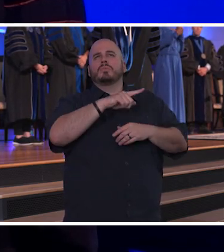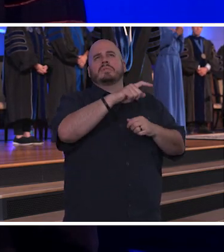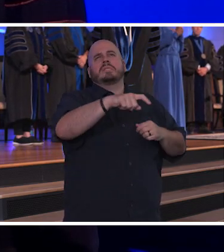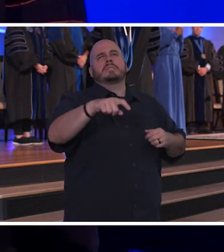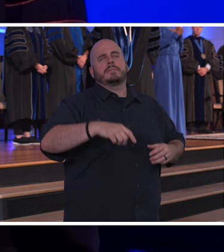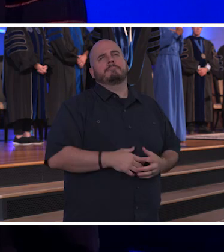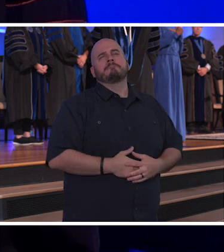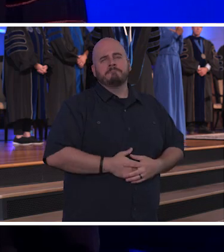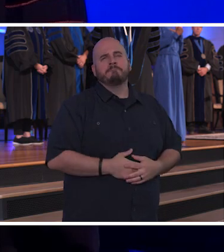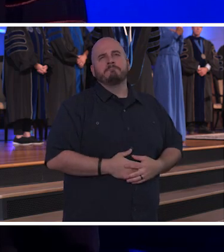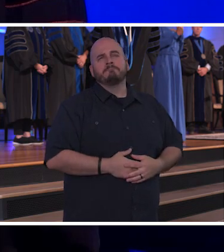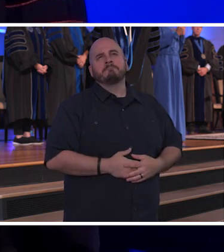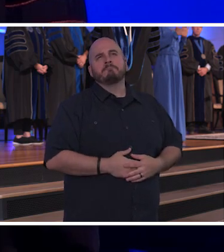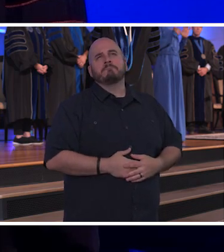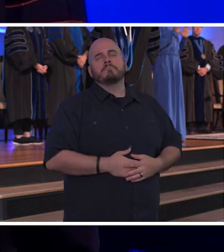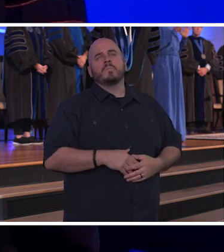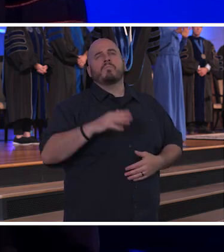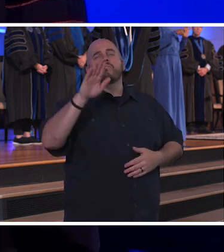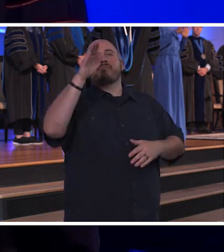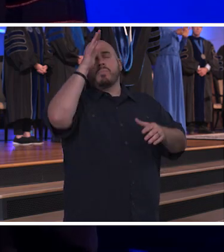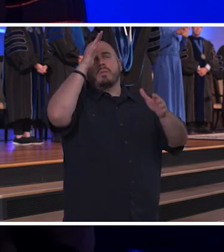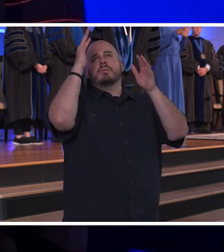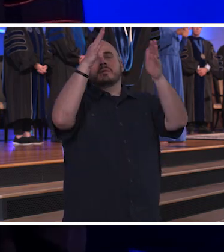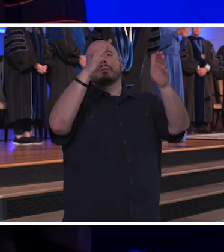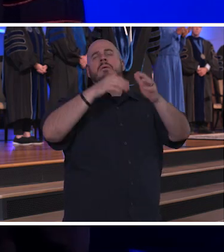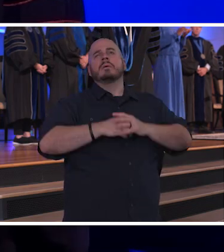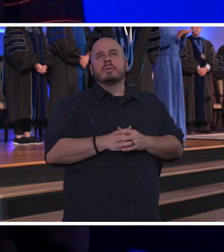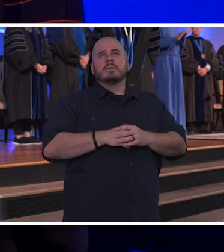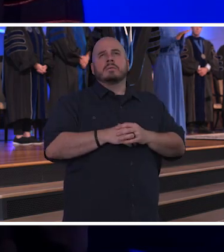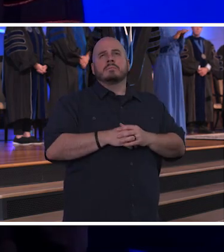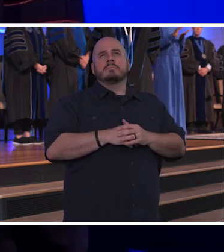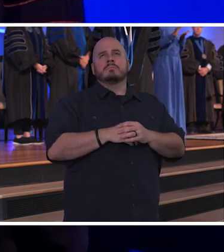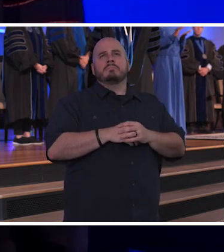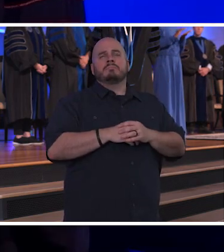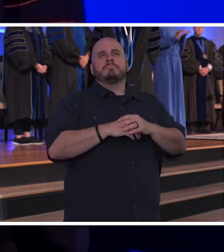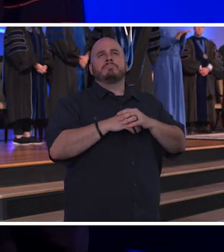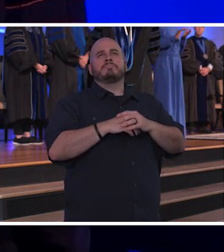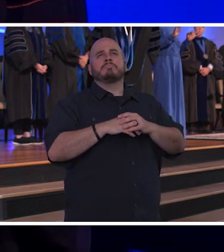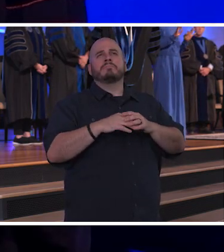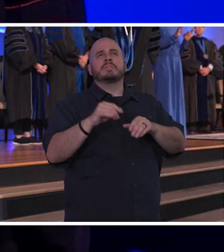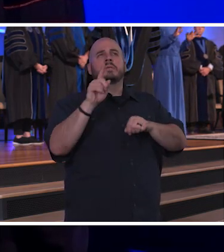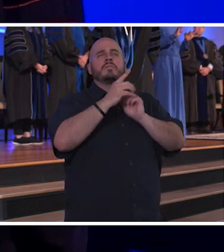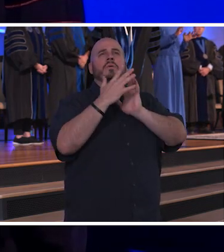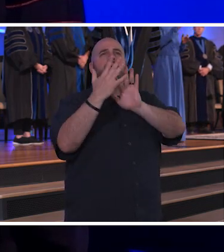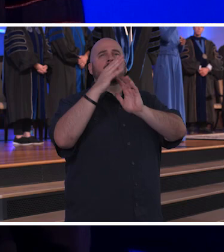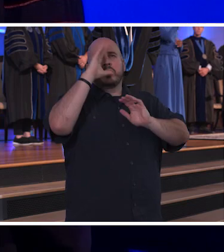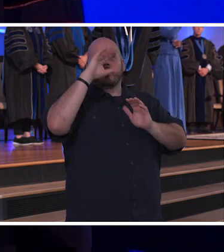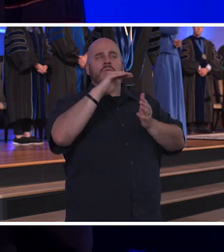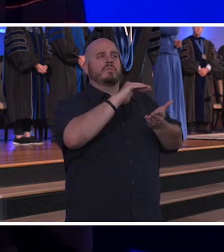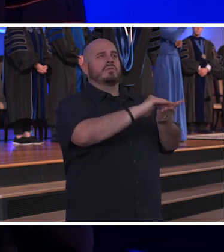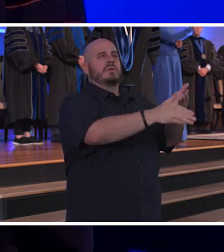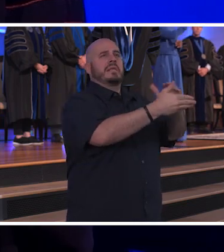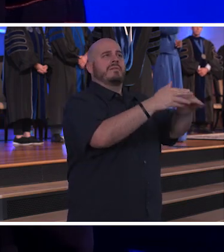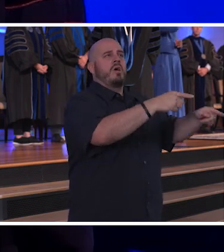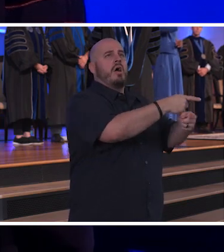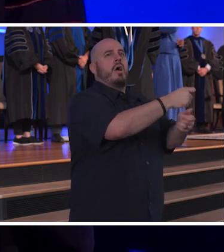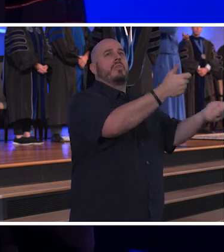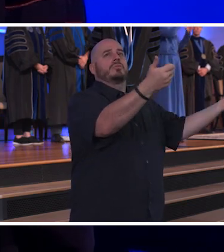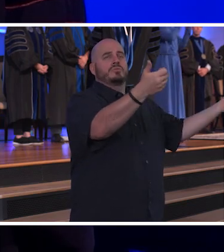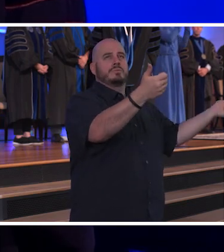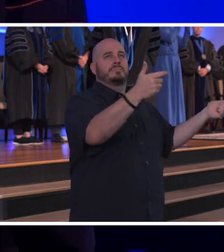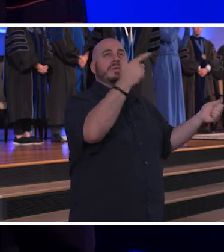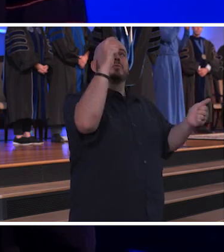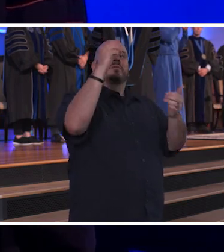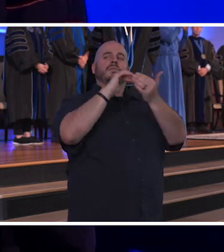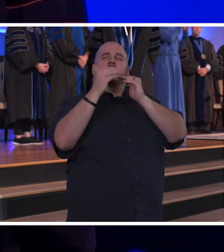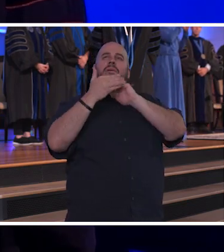And Father, if we stand before you and we know we're to forgive others as you have forgiven us, and we're to stand